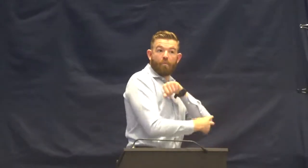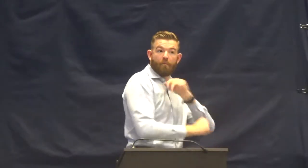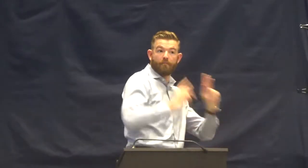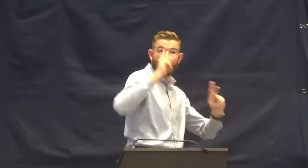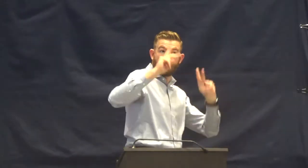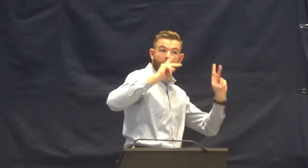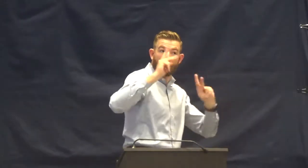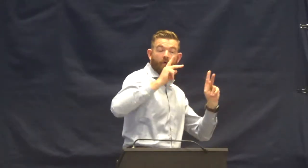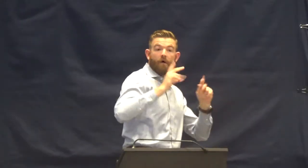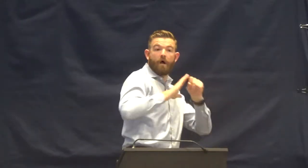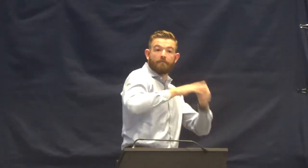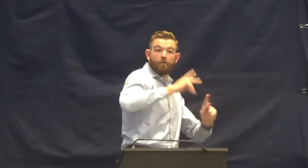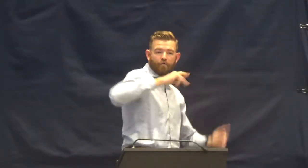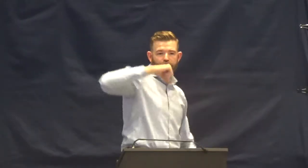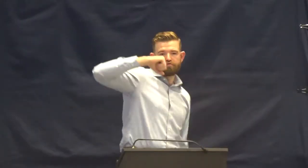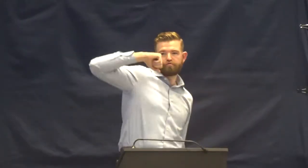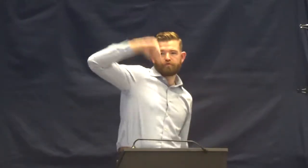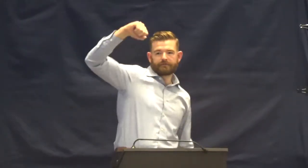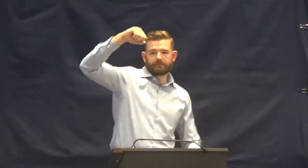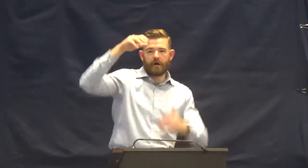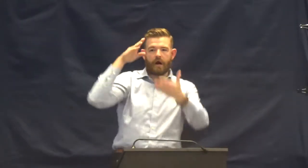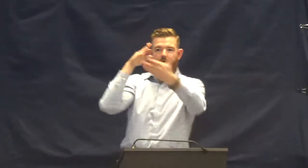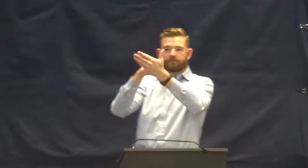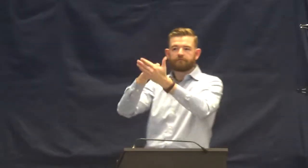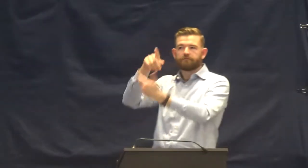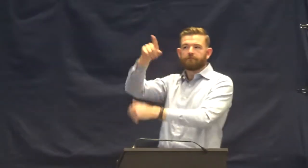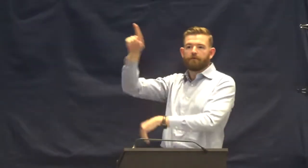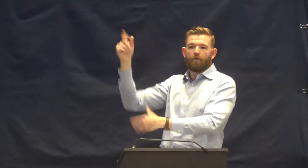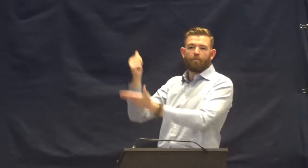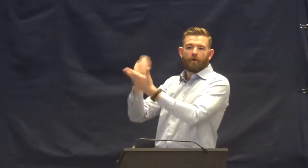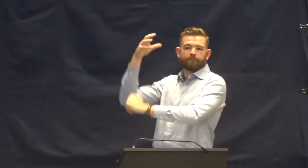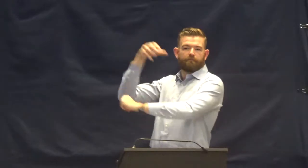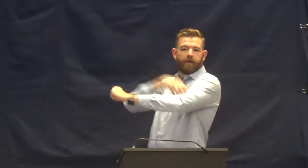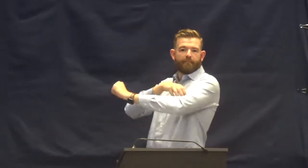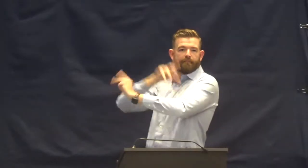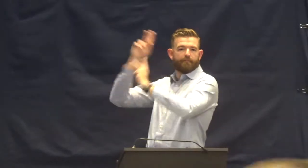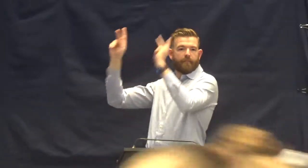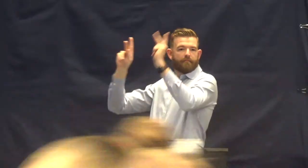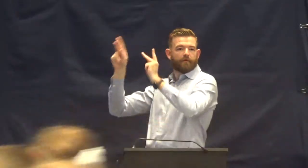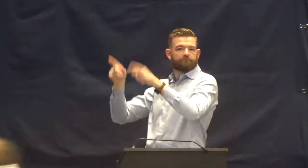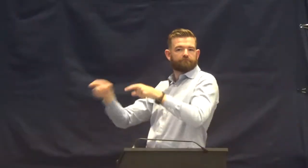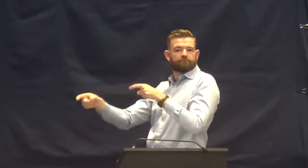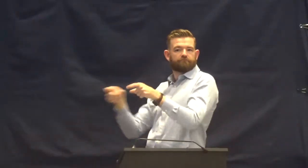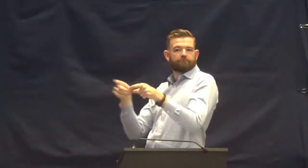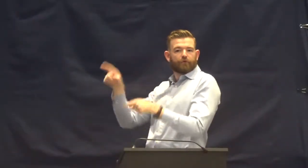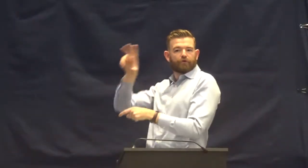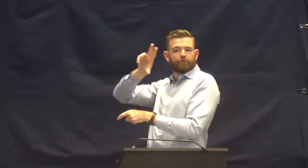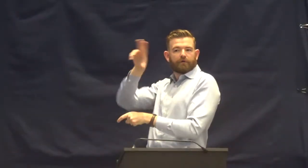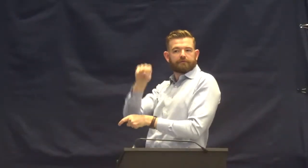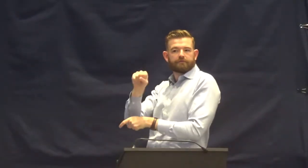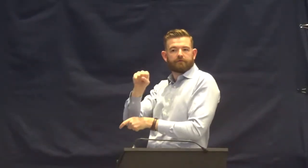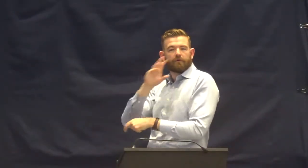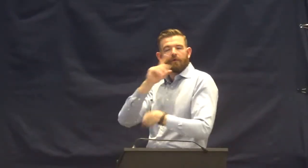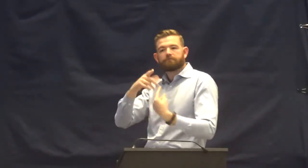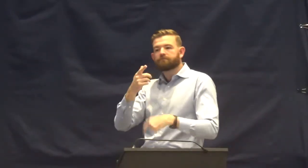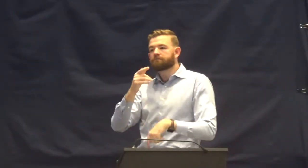how the United States have oppressed those who are poor and how poor people have resisted